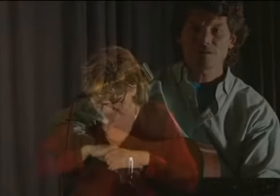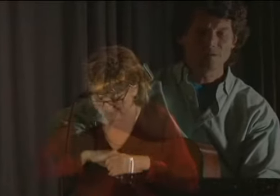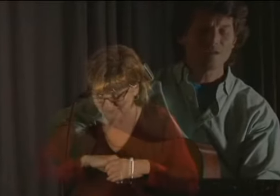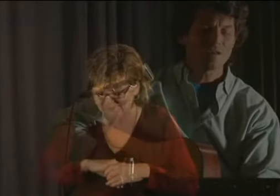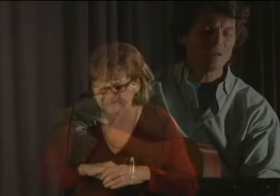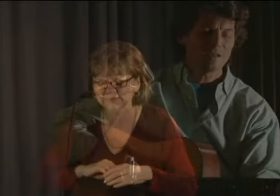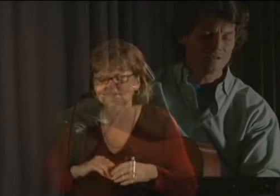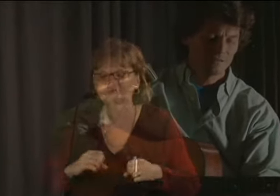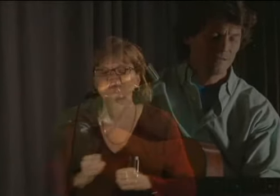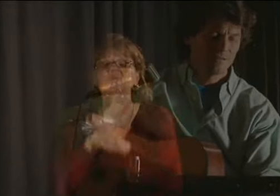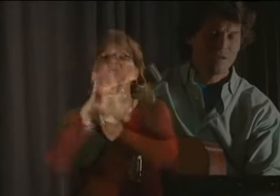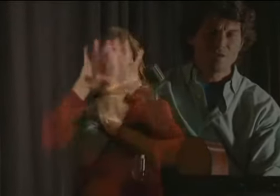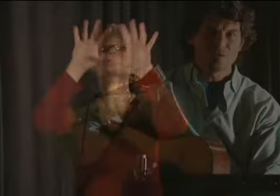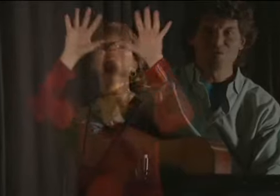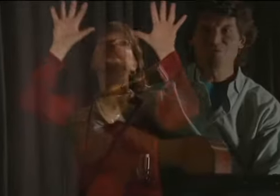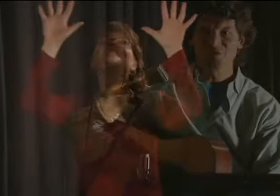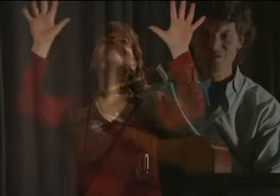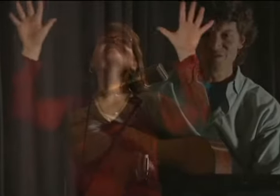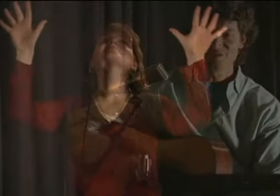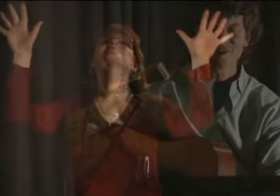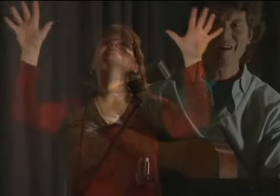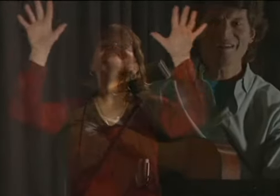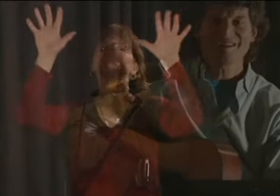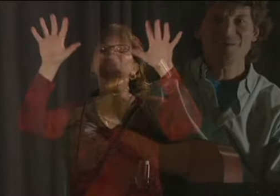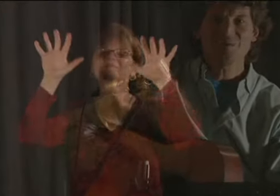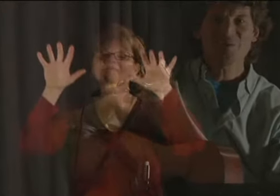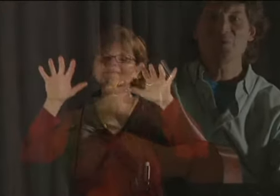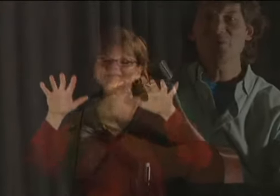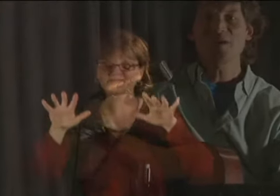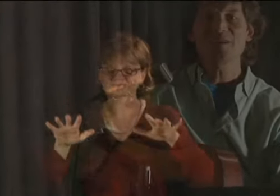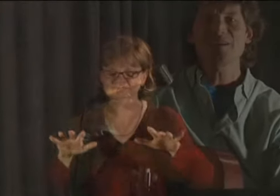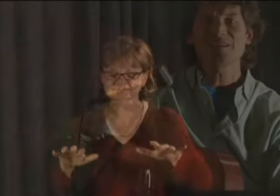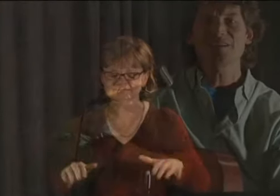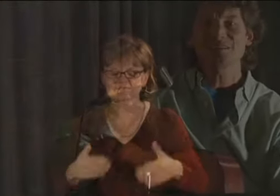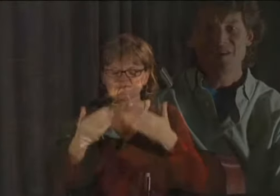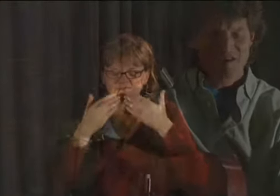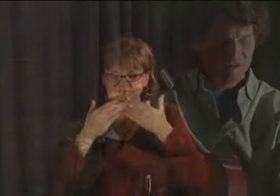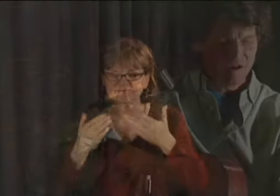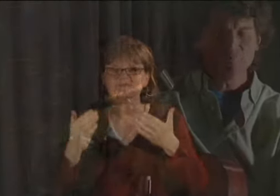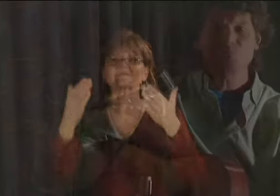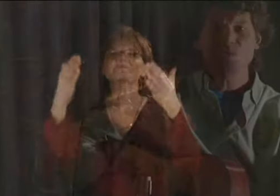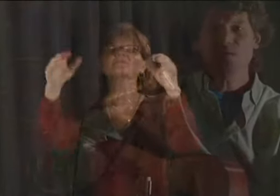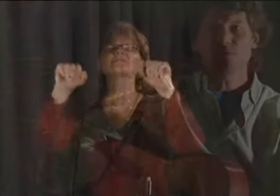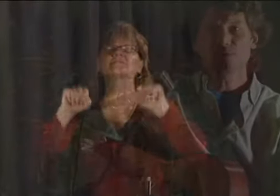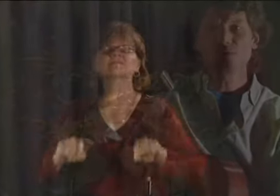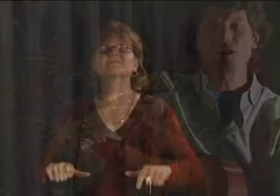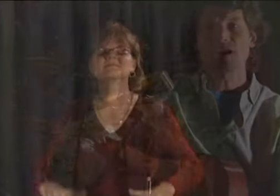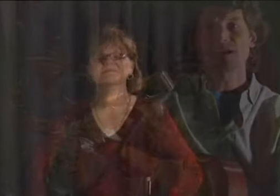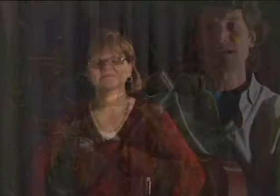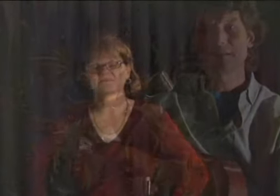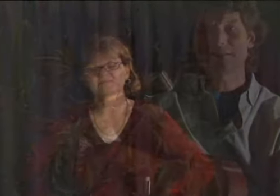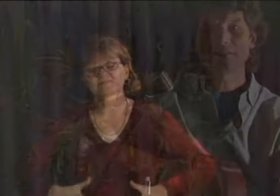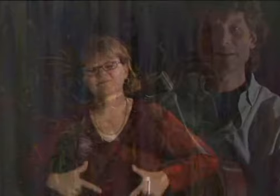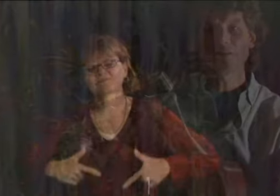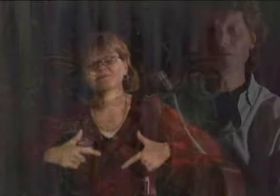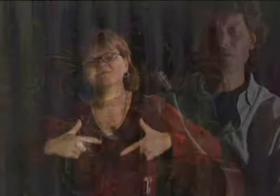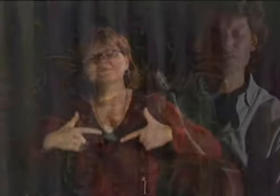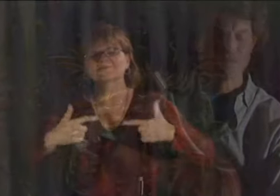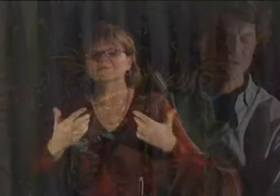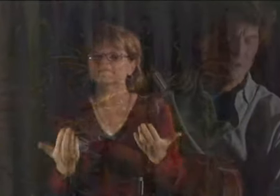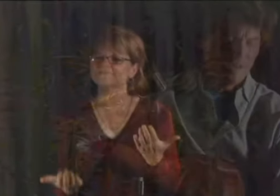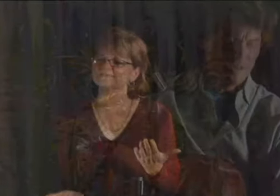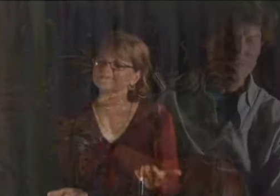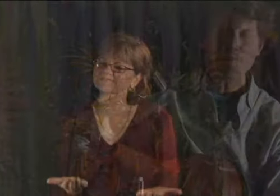held inside through the sunshine and the rain. Now I'm grateful I can